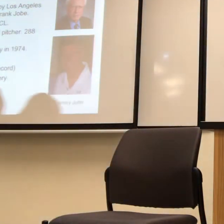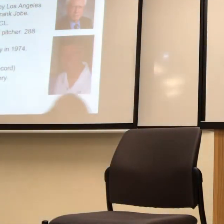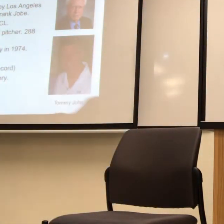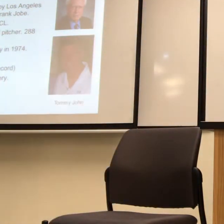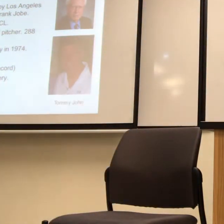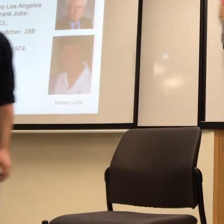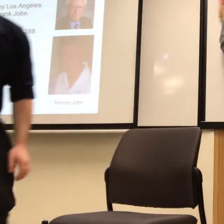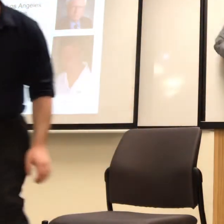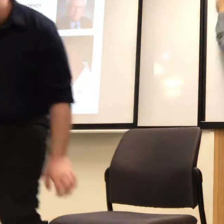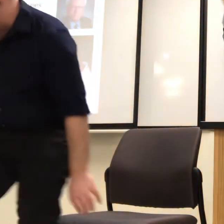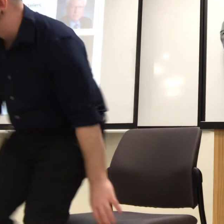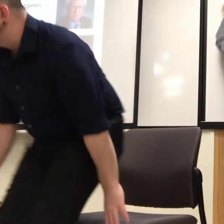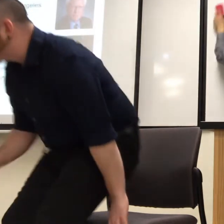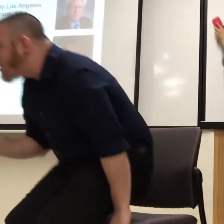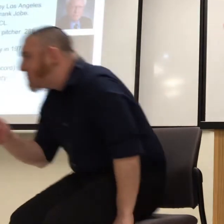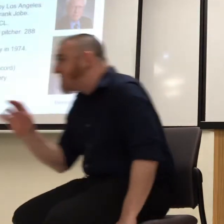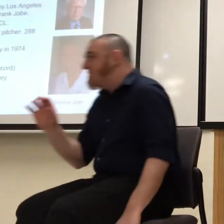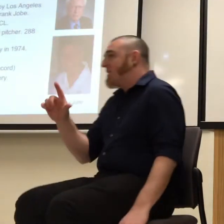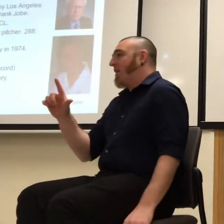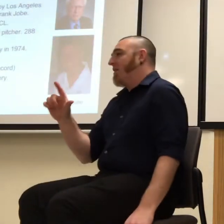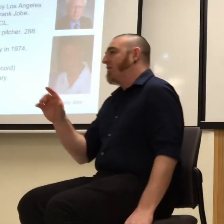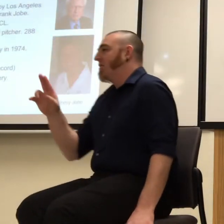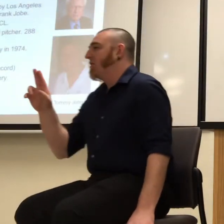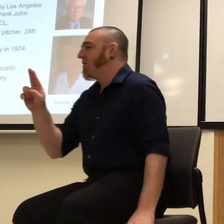ulnar collateral ligament.